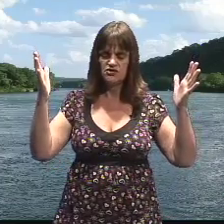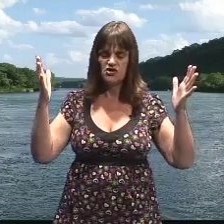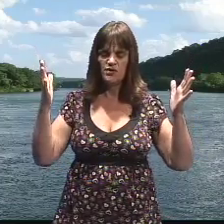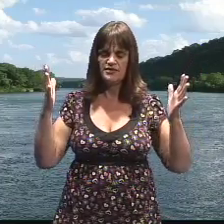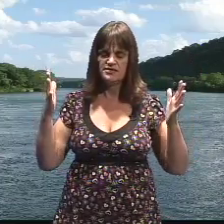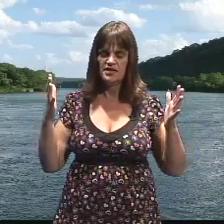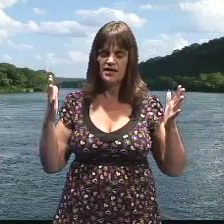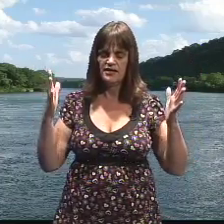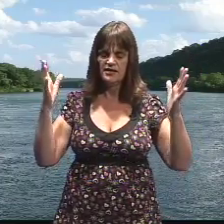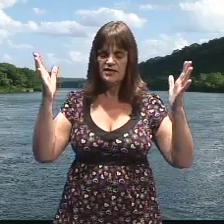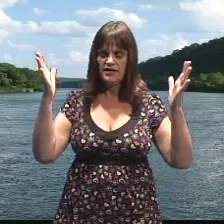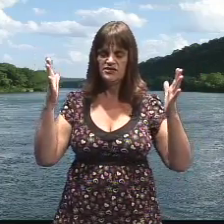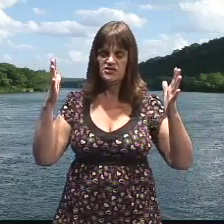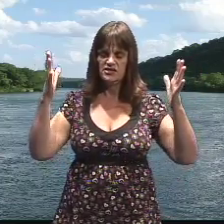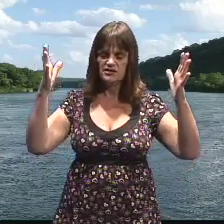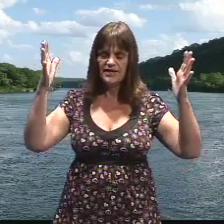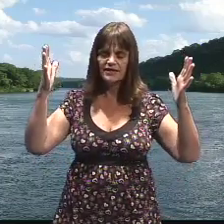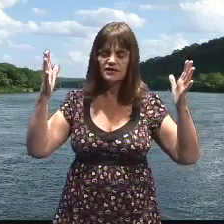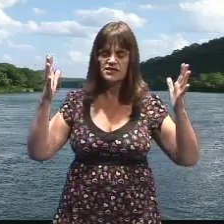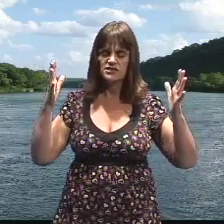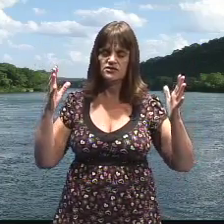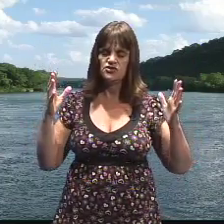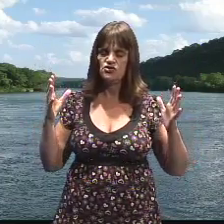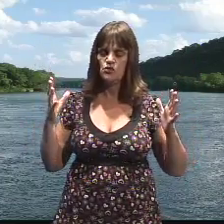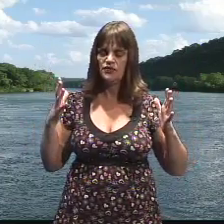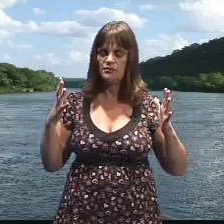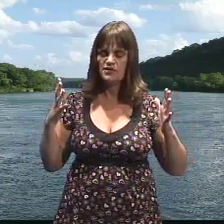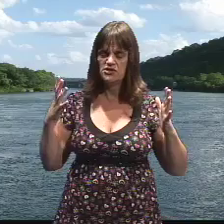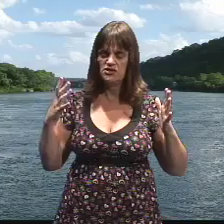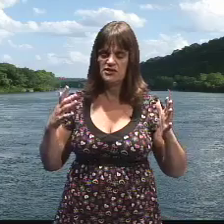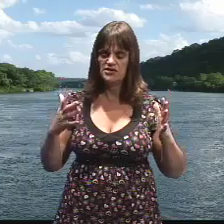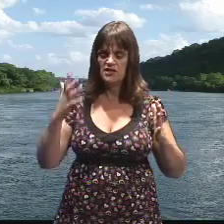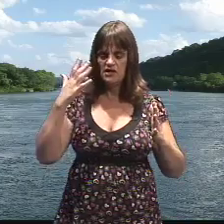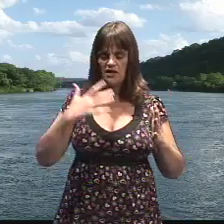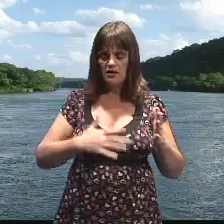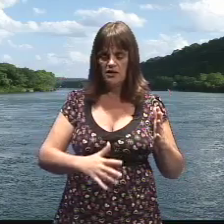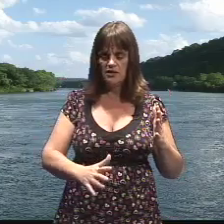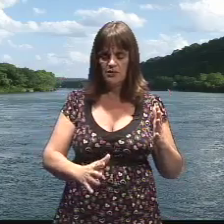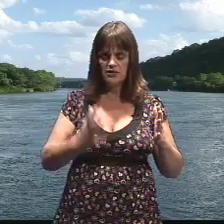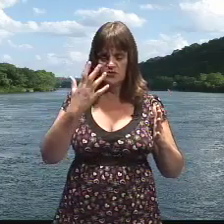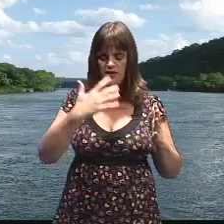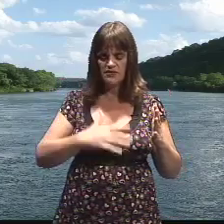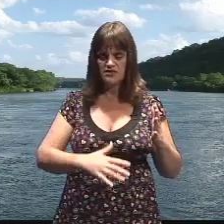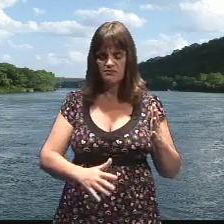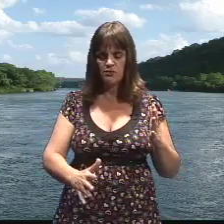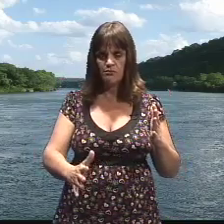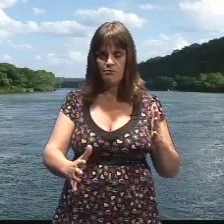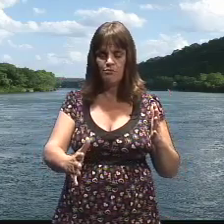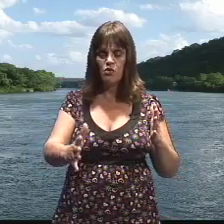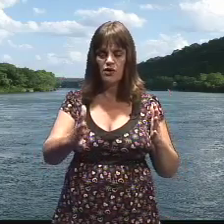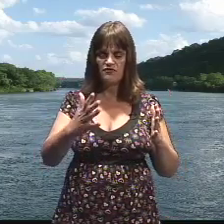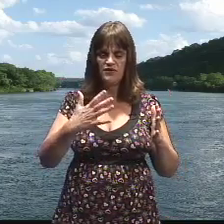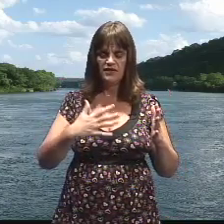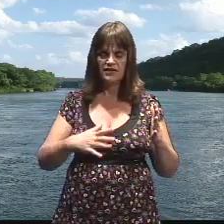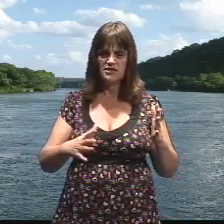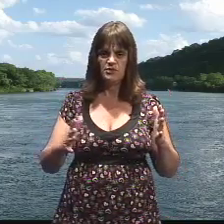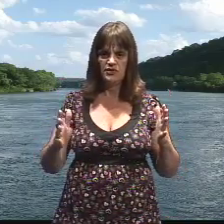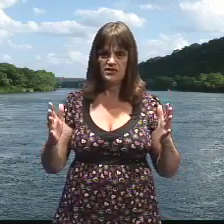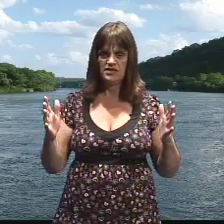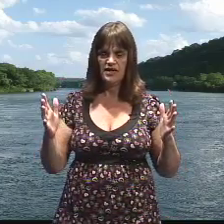go inside. Get still and listen to what the message is, because really this is more a feeling experience than